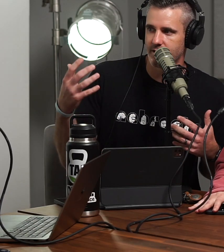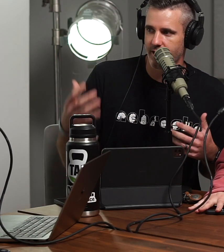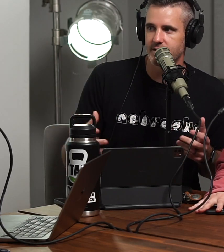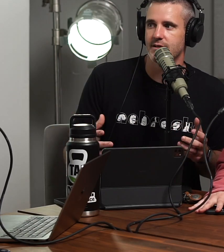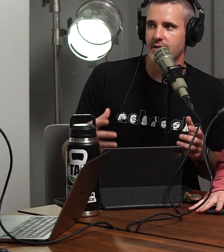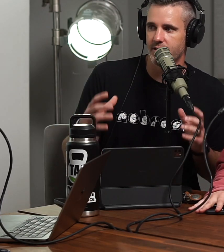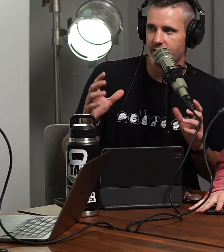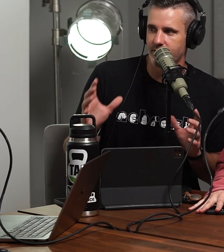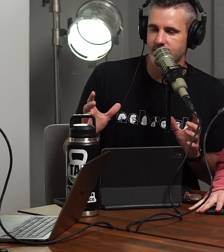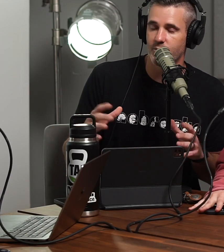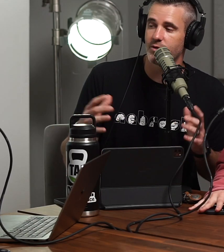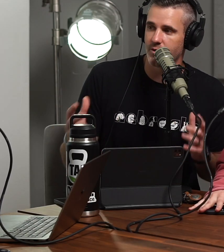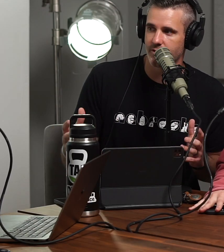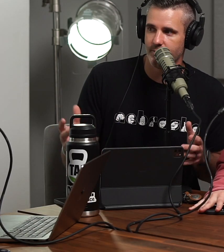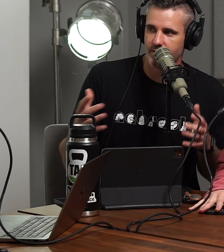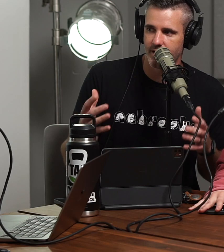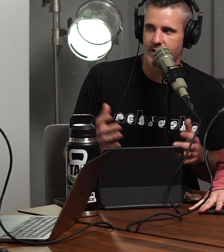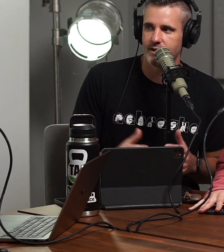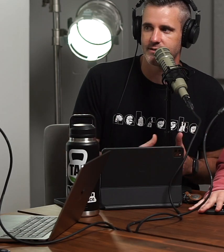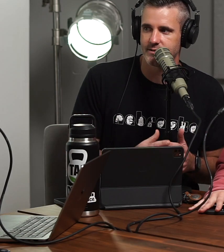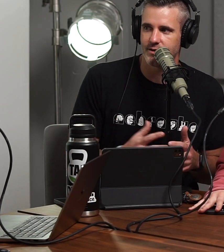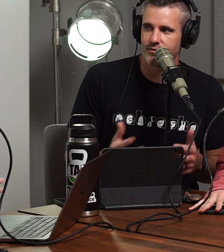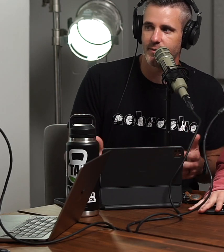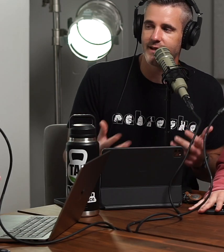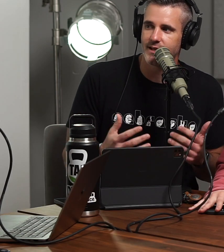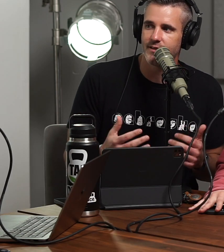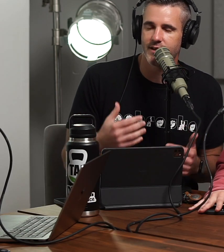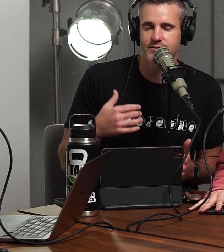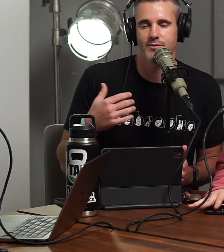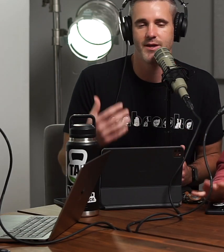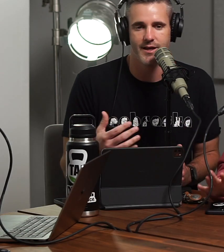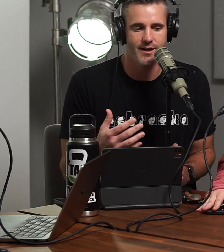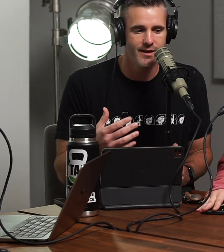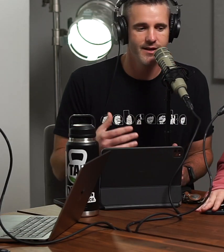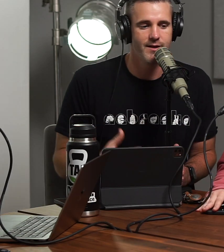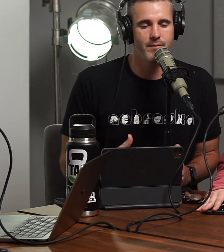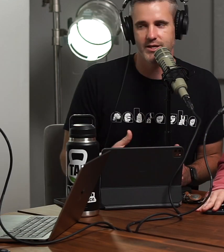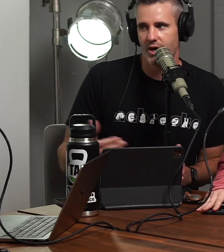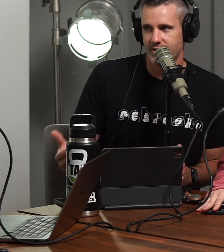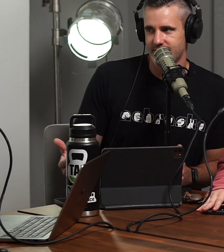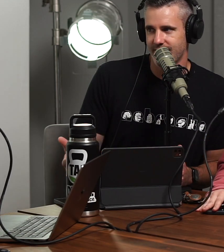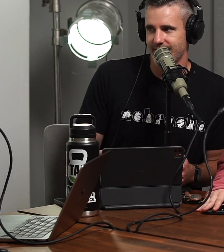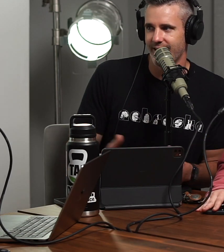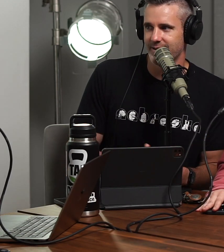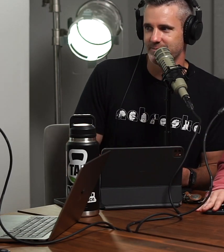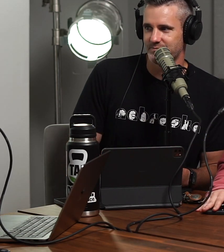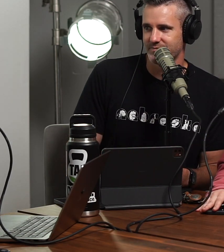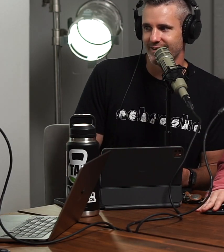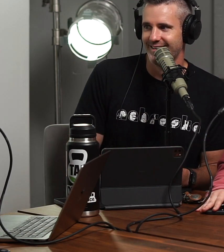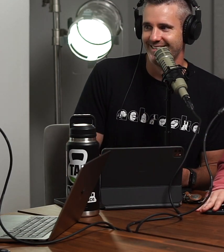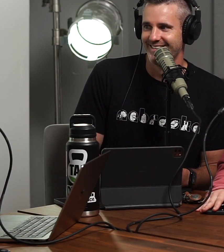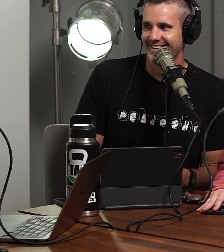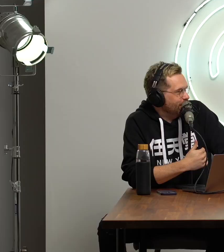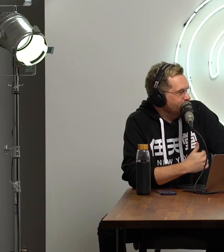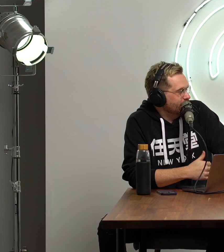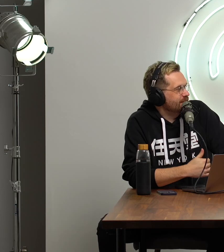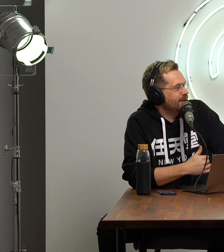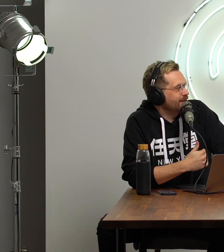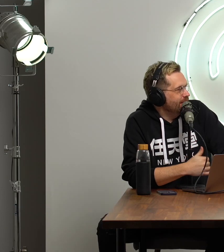has someone with cochlear implants and so from that side of things for me i took that as you were just like enjoying their books yeah the